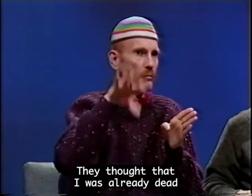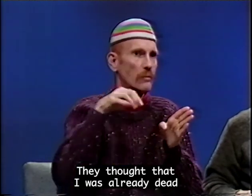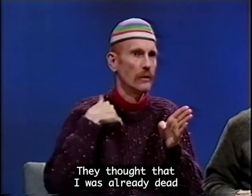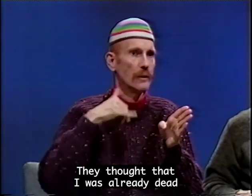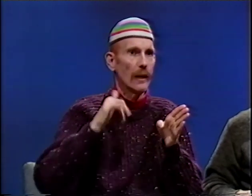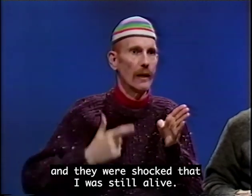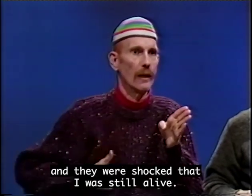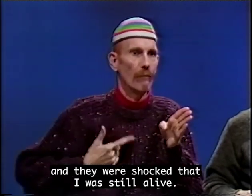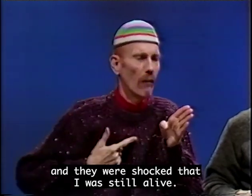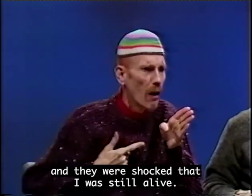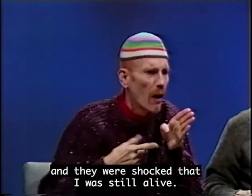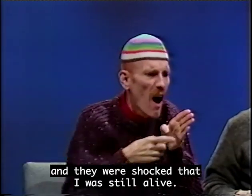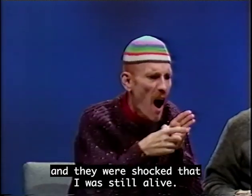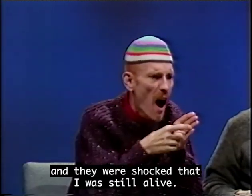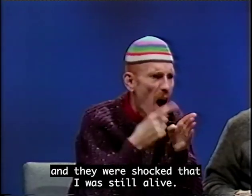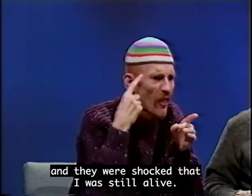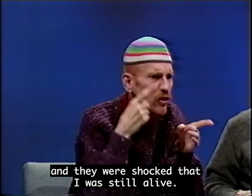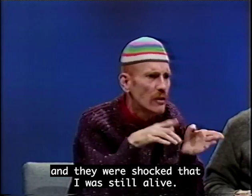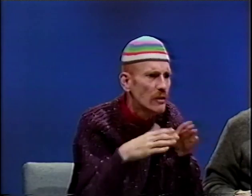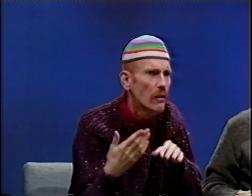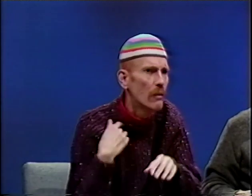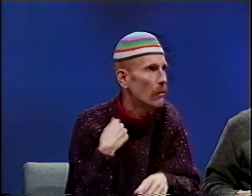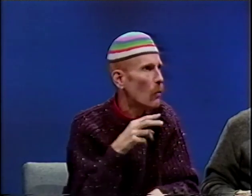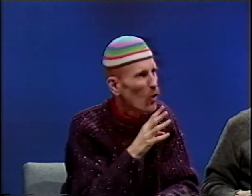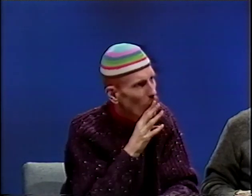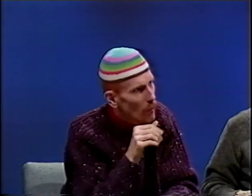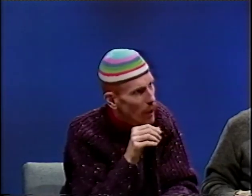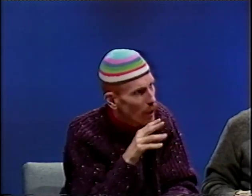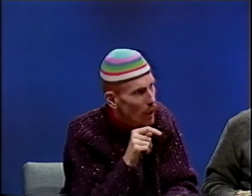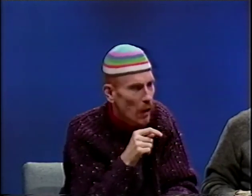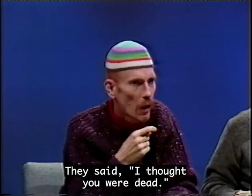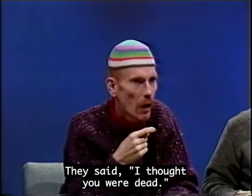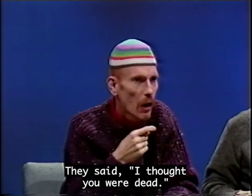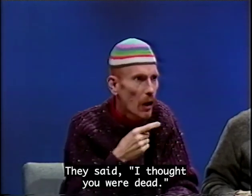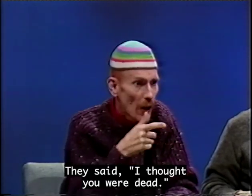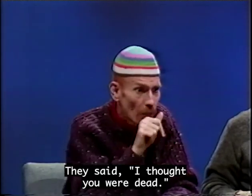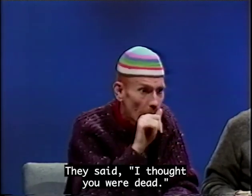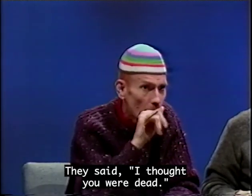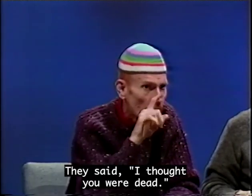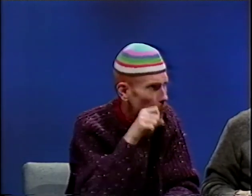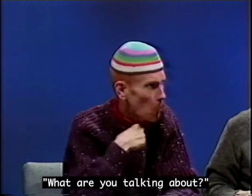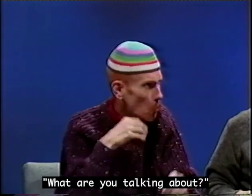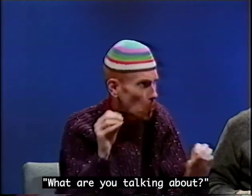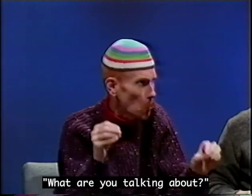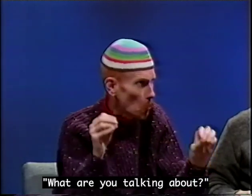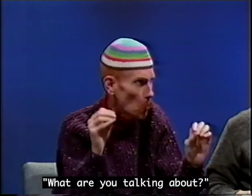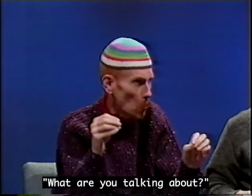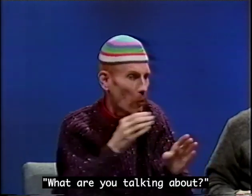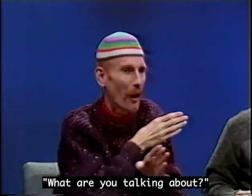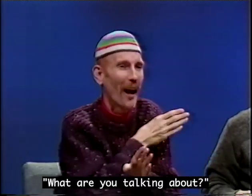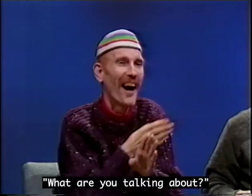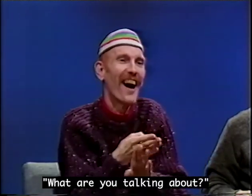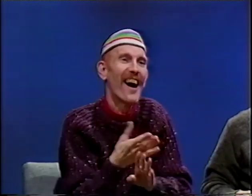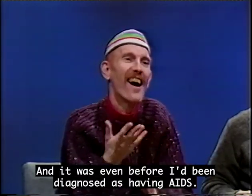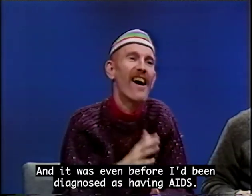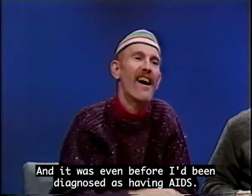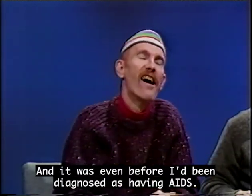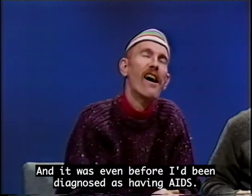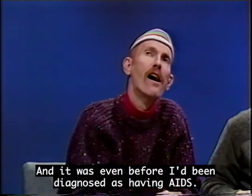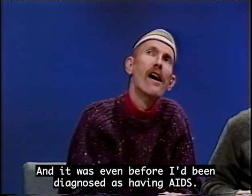dead, and they were shocked that I was still alive. They said, I thought you were dead, or what are you talking about? And it was even before